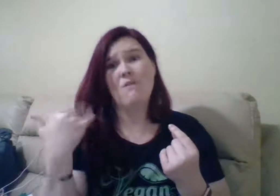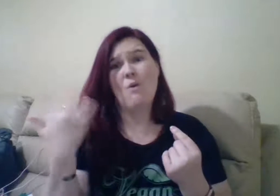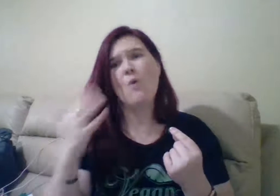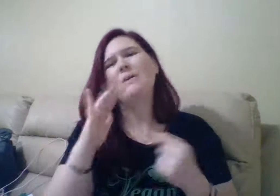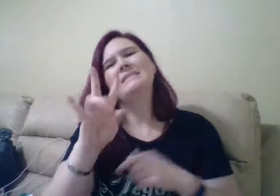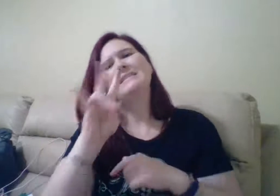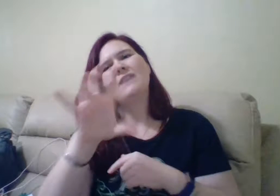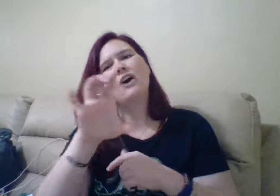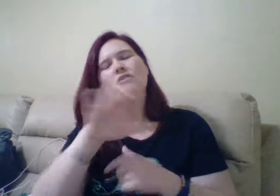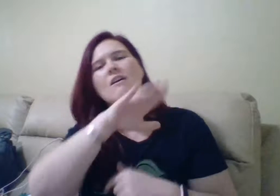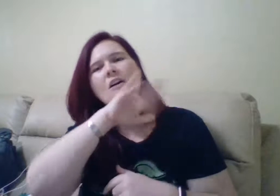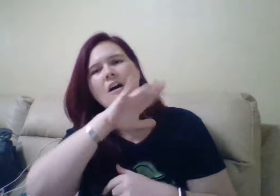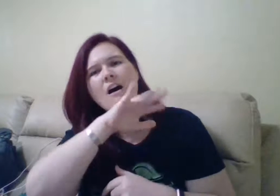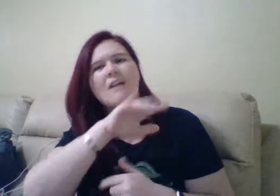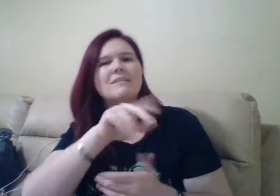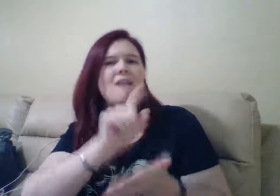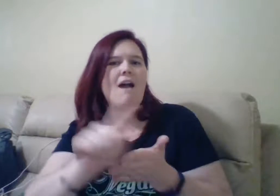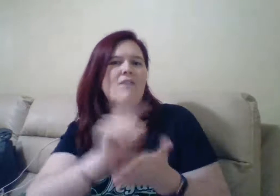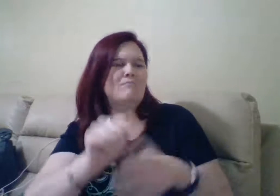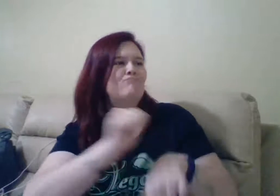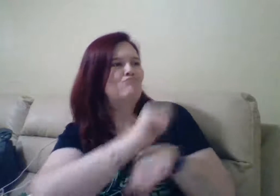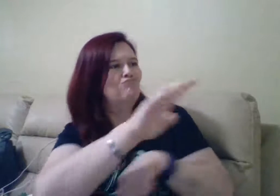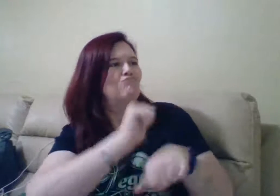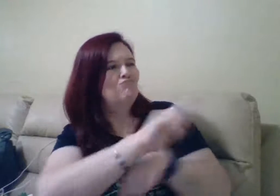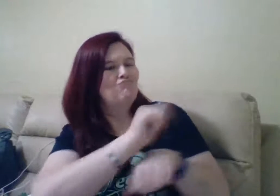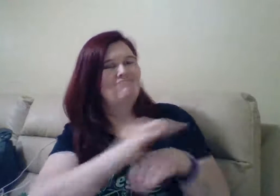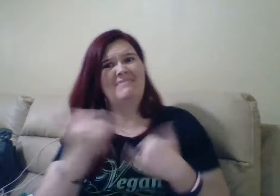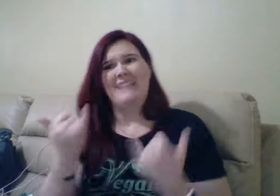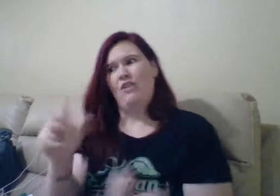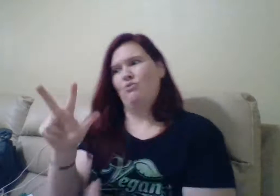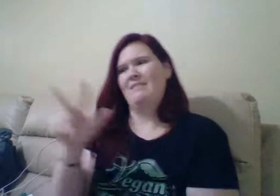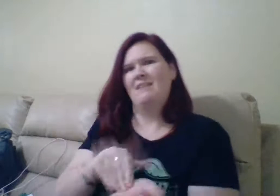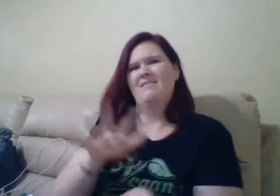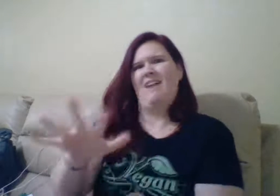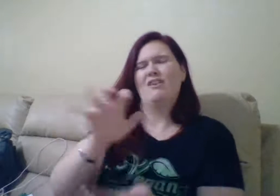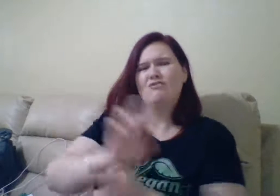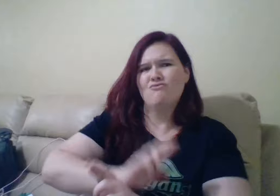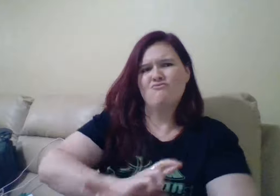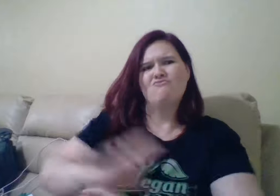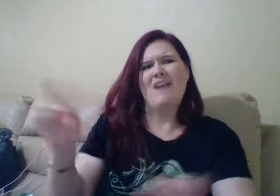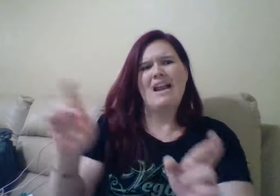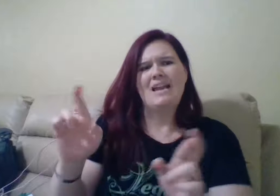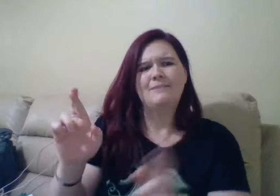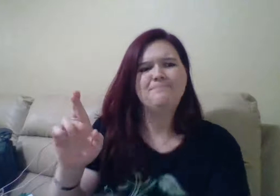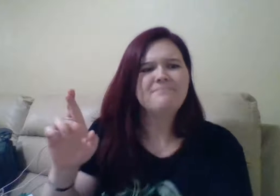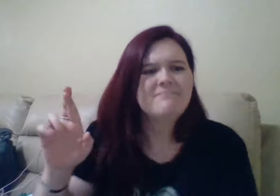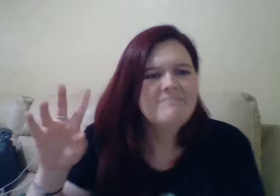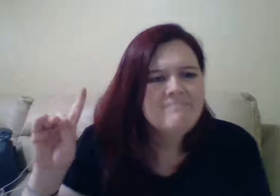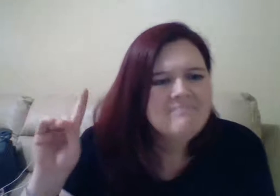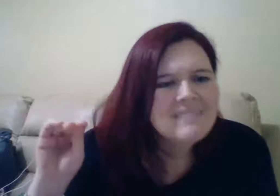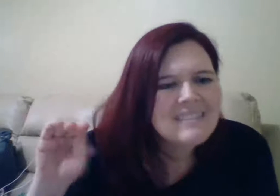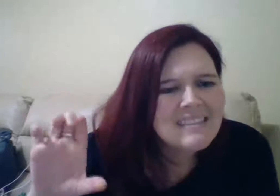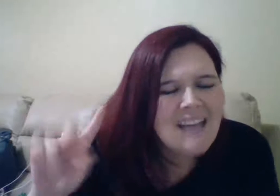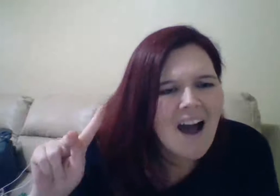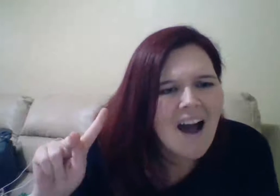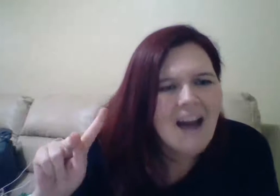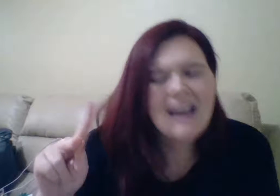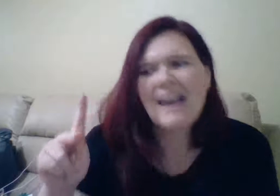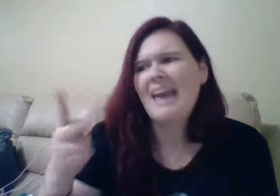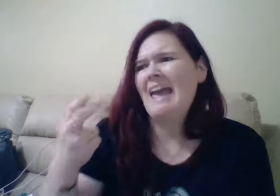every week. They say they now have about 3,500 ready to go. Doc Haim is the patriarch of the family. We put down sick